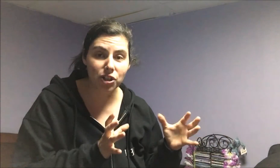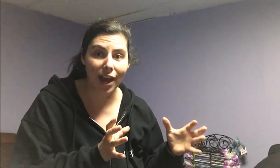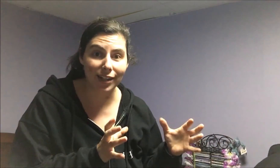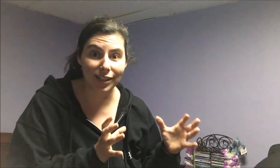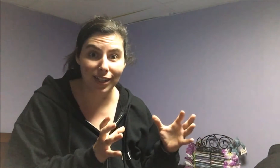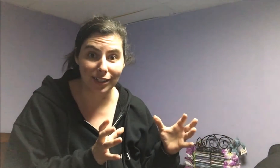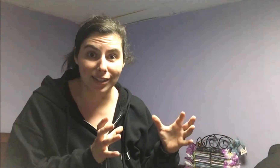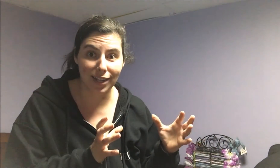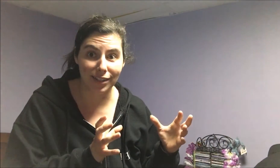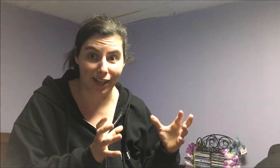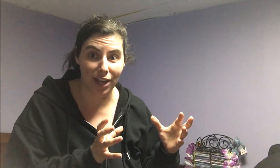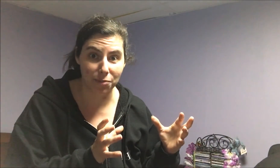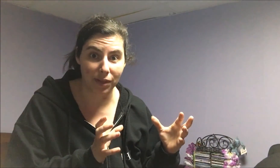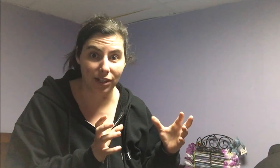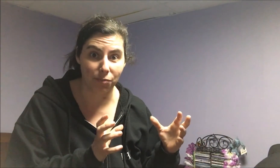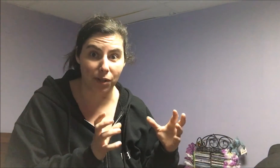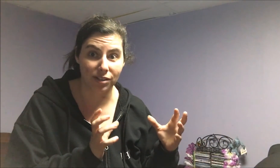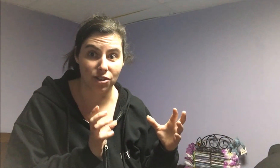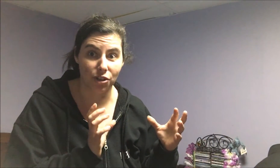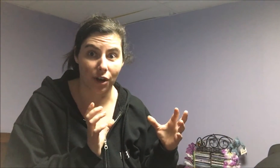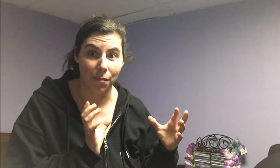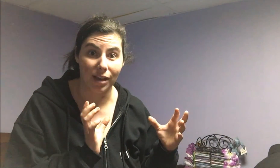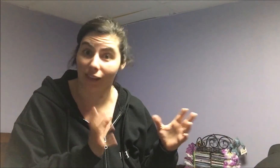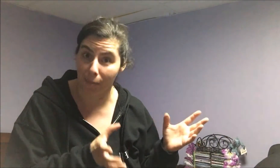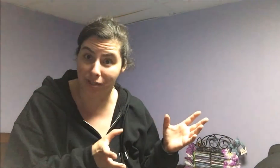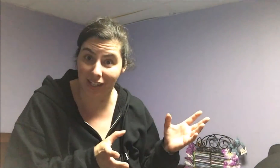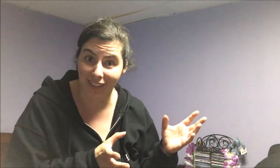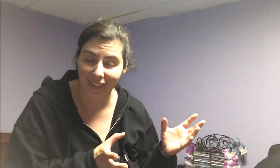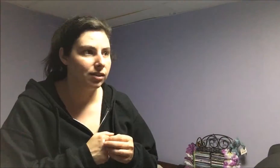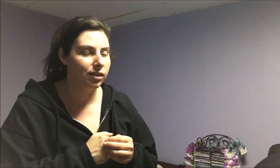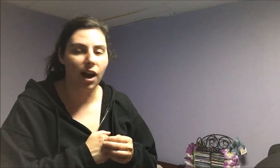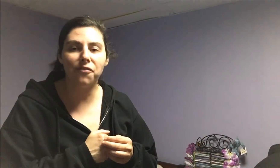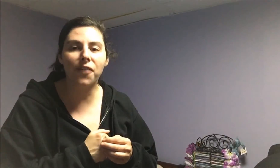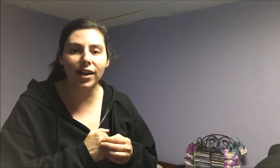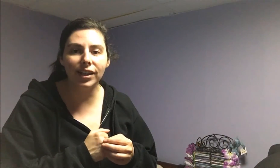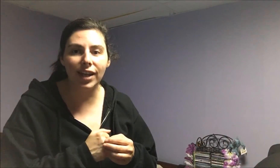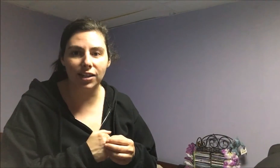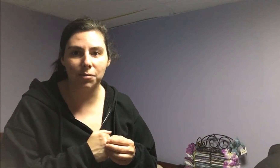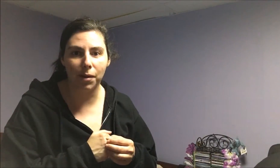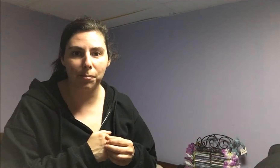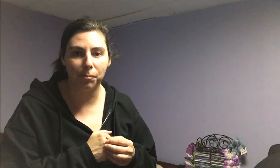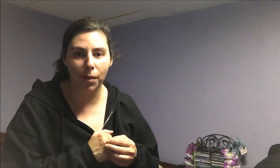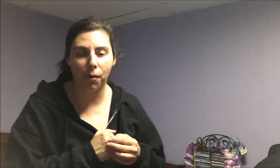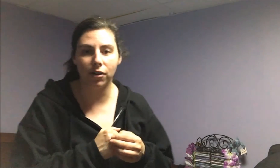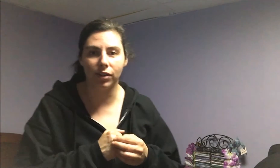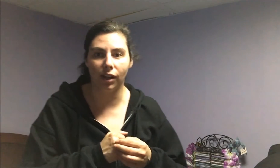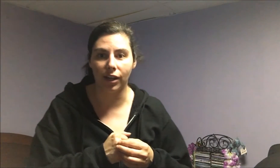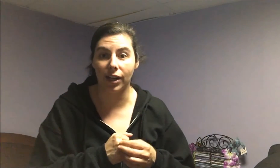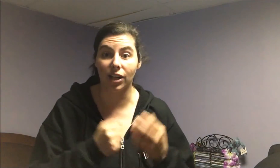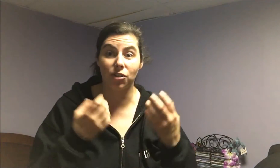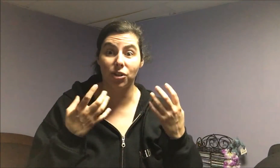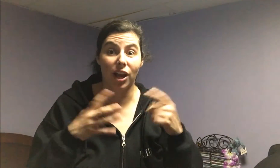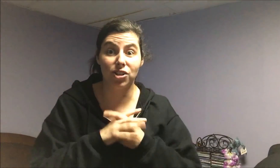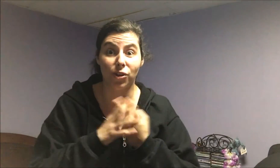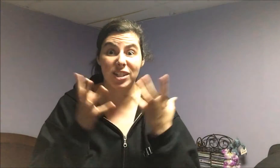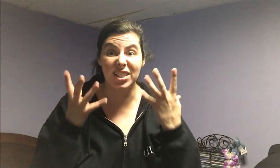she had to catch me because she thought I may collapse. I finally get to my part of the line, and I started